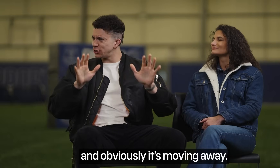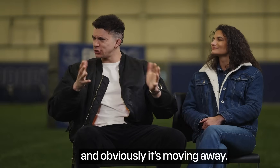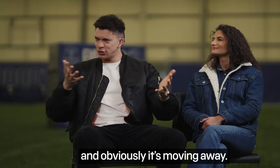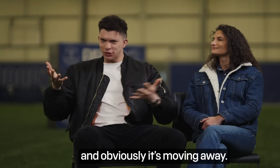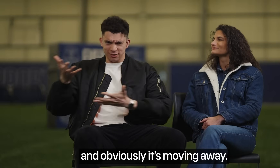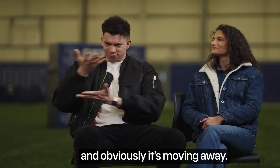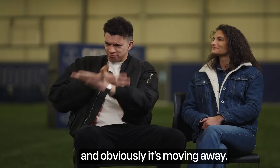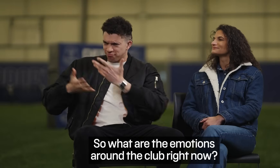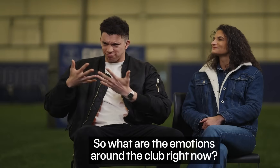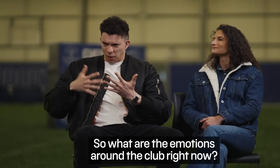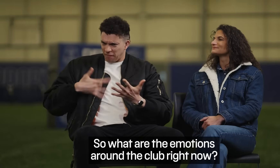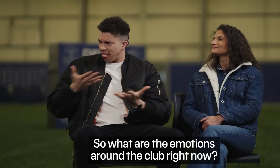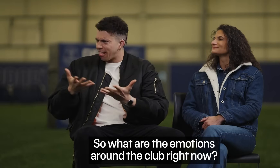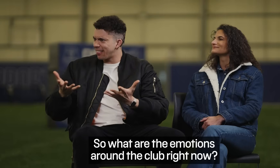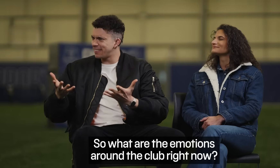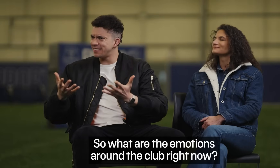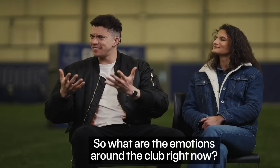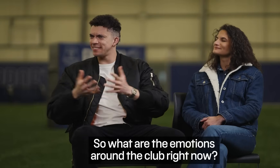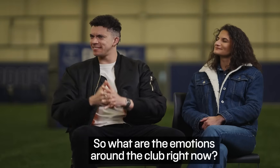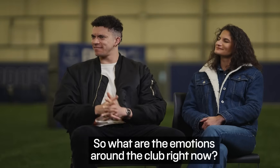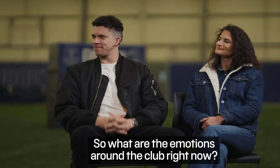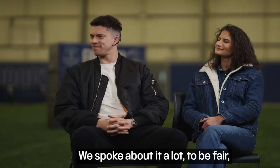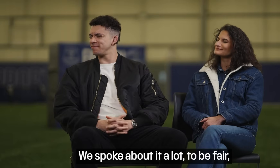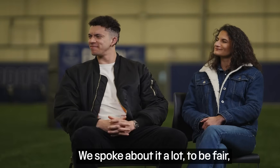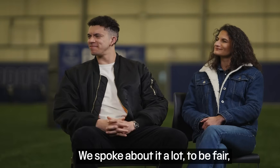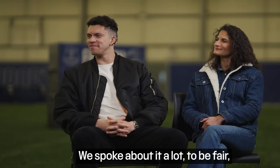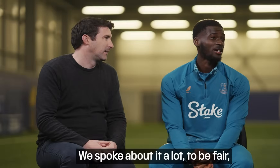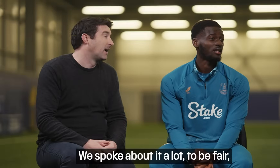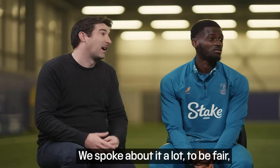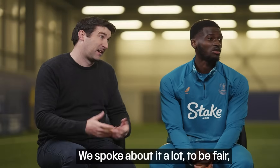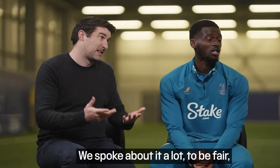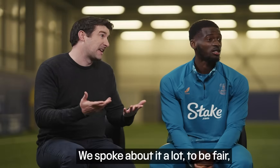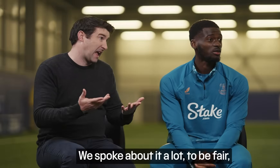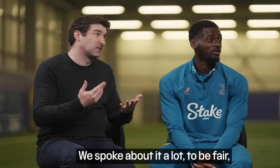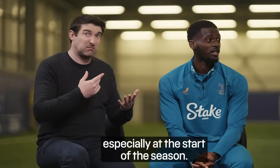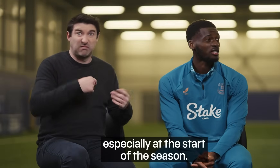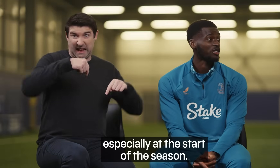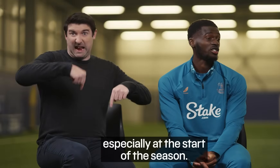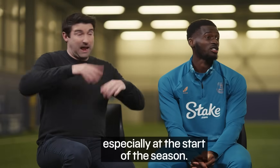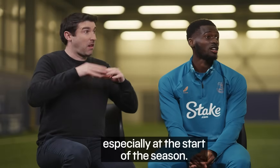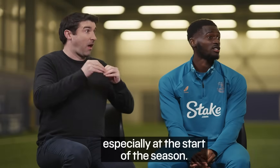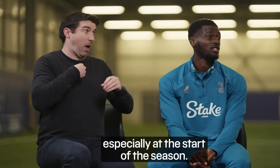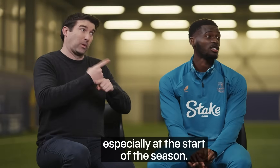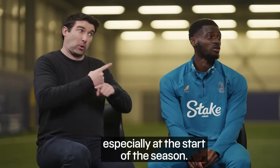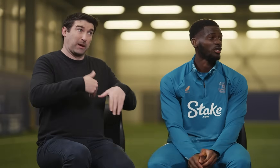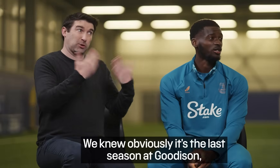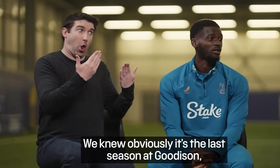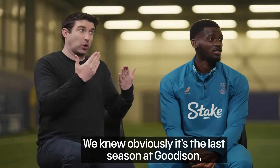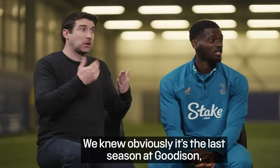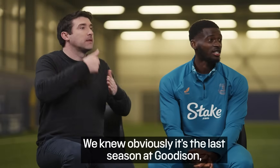moving away. So what are the emotions around the club right now? We spoke about it a lot, to be fair, especially at the start of the season. We knew obviously it's the last